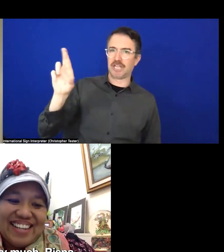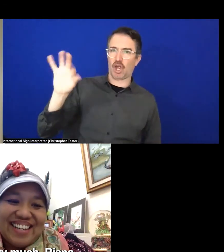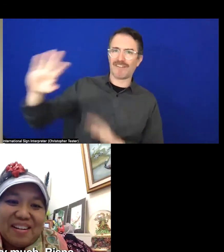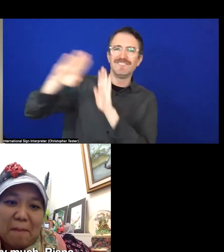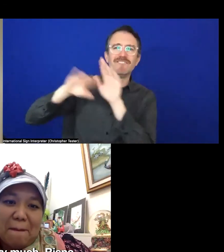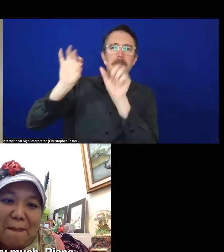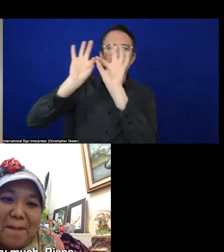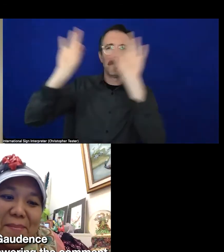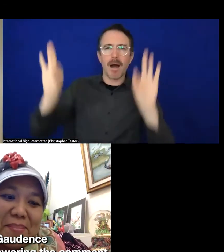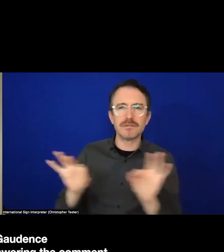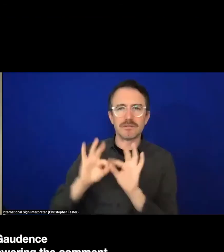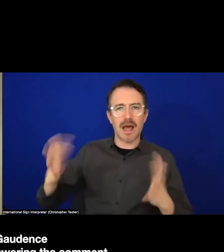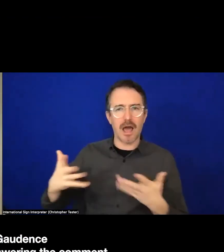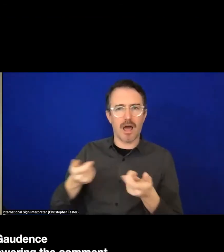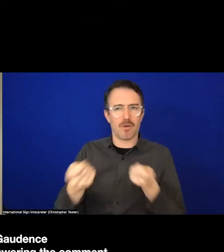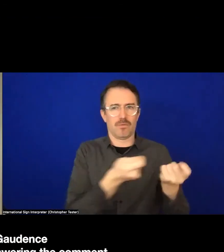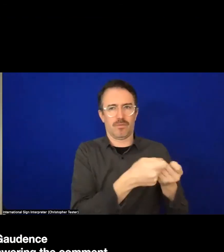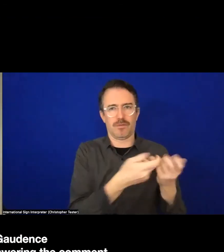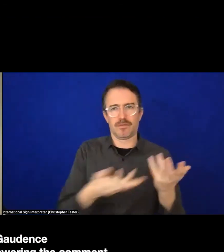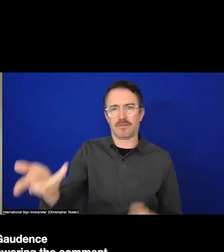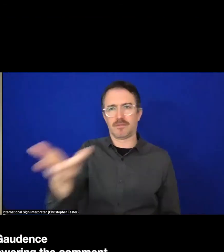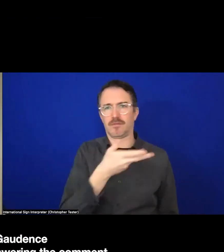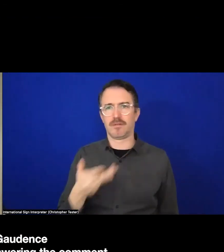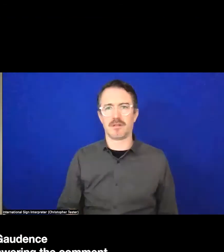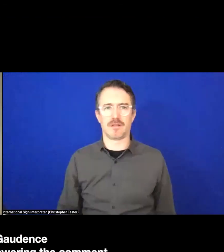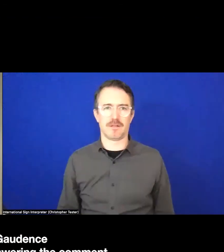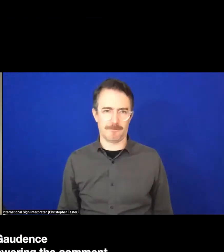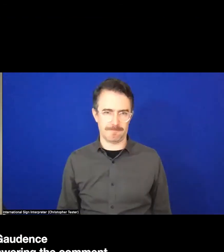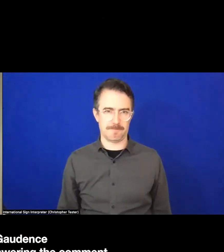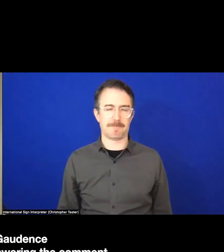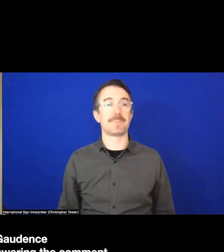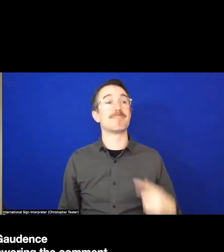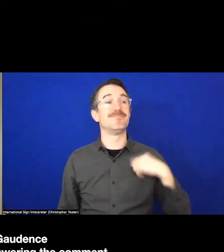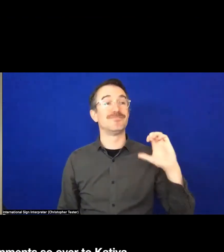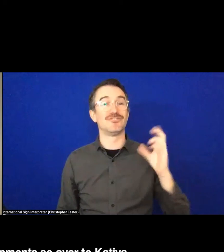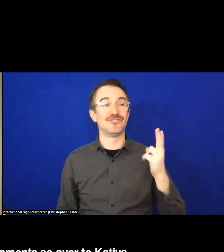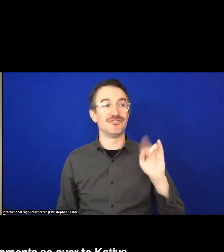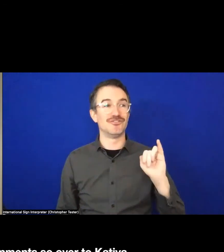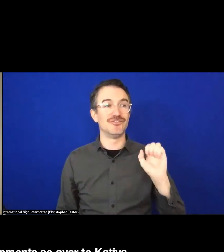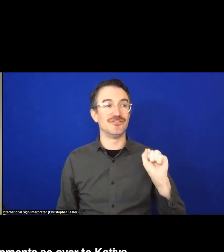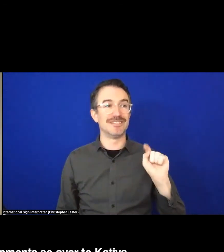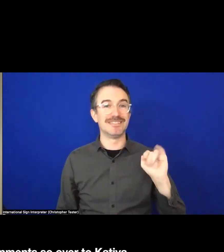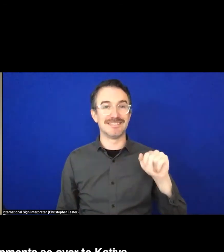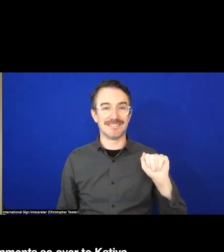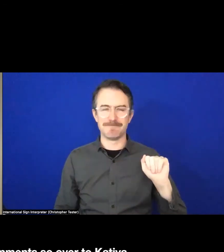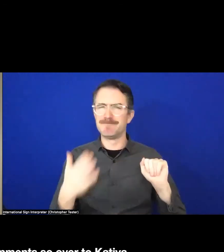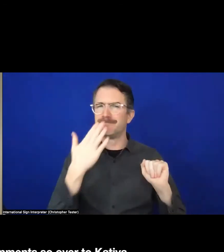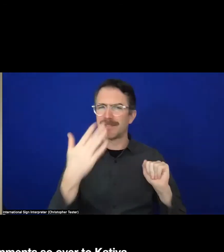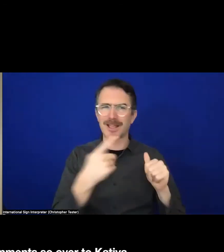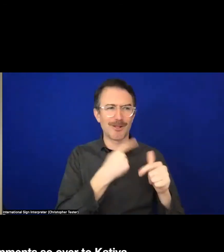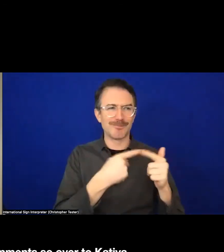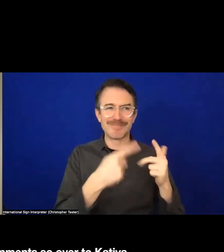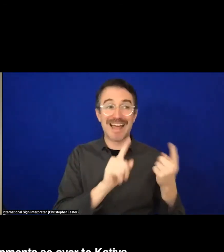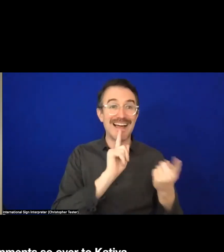This is Chris. Thank you very much, Visma, and to Gaudence and to Penny for answering the comments, the questions in the comments.